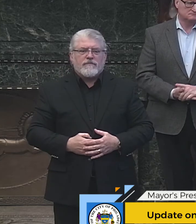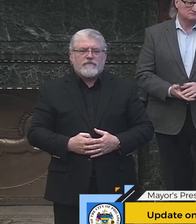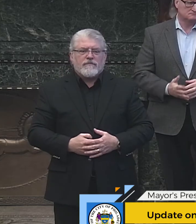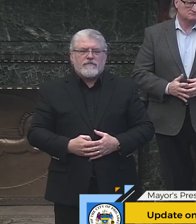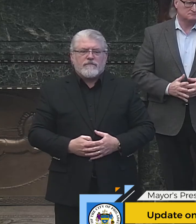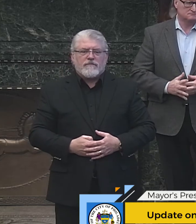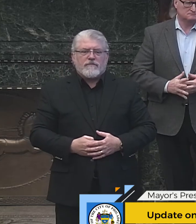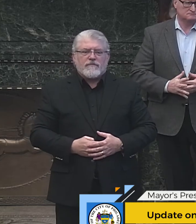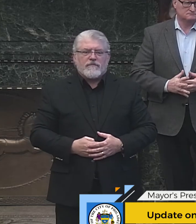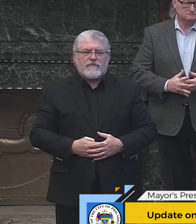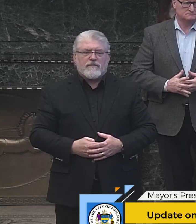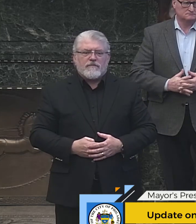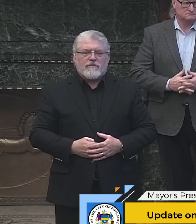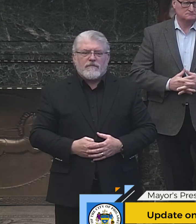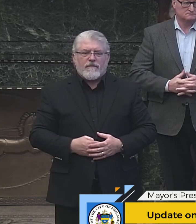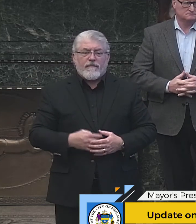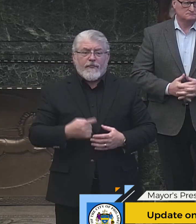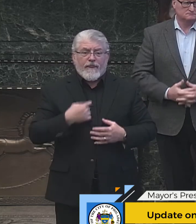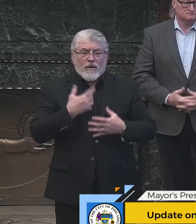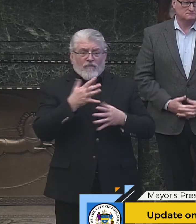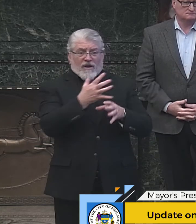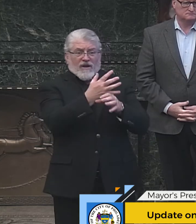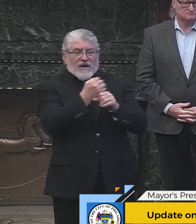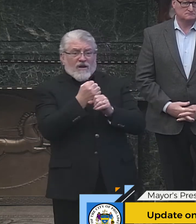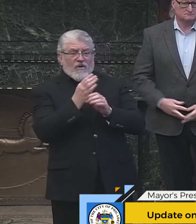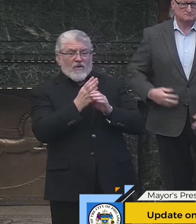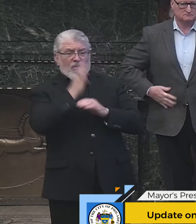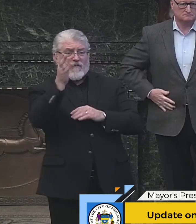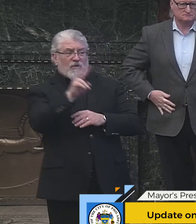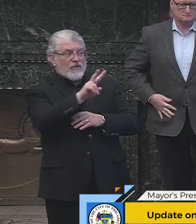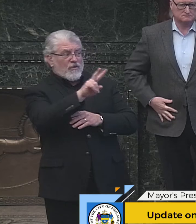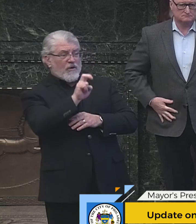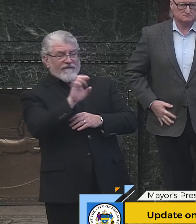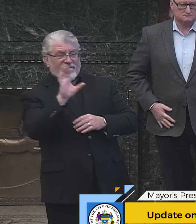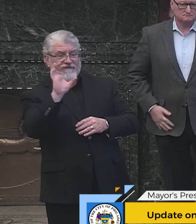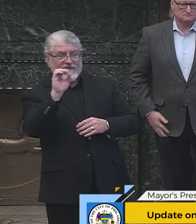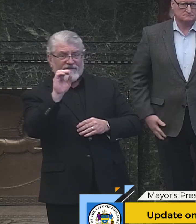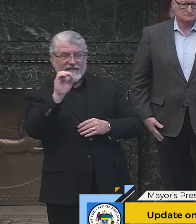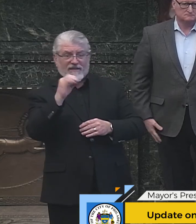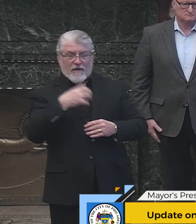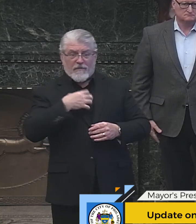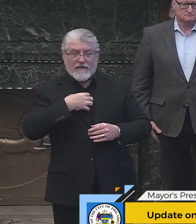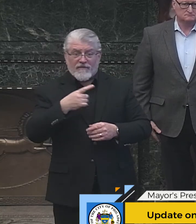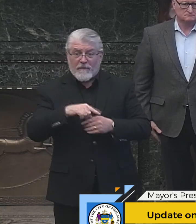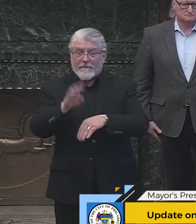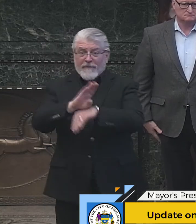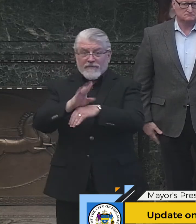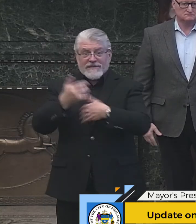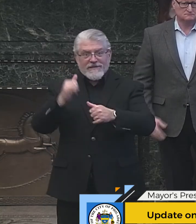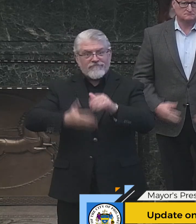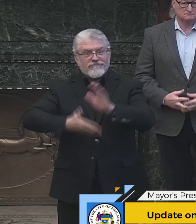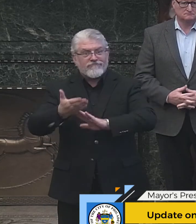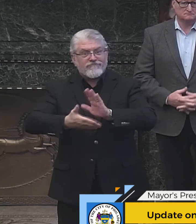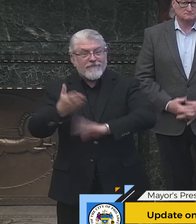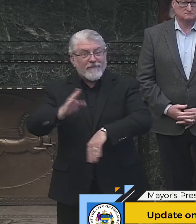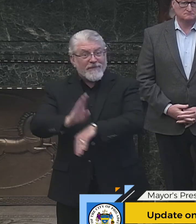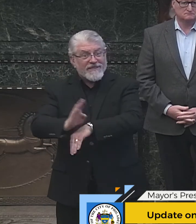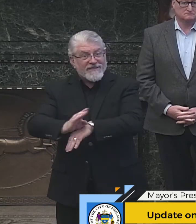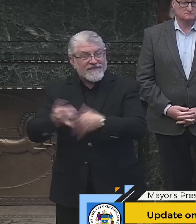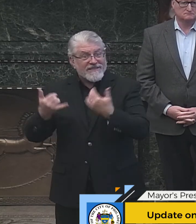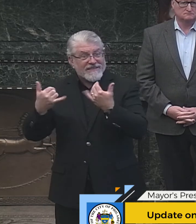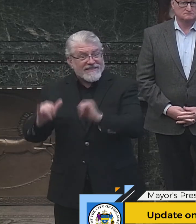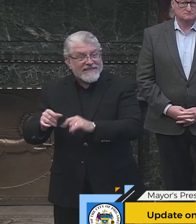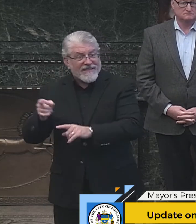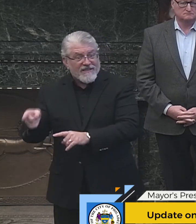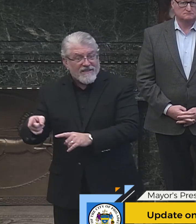complaints to L&I about businesses that maybe should not be operating, and L&I is issuing